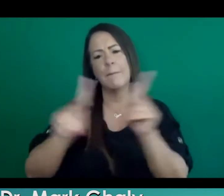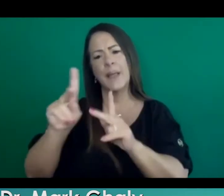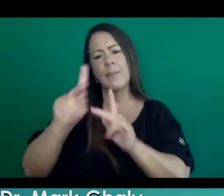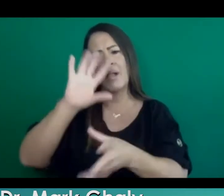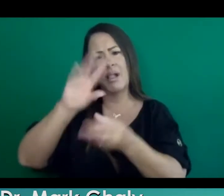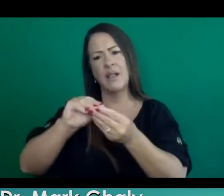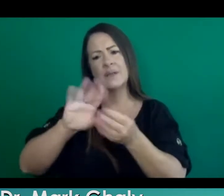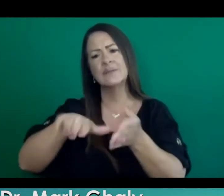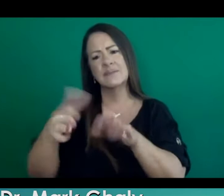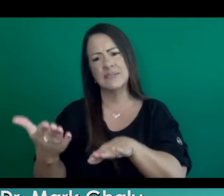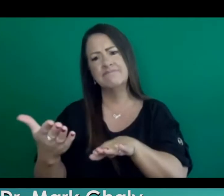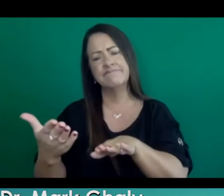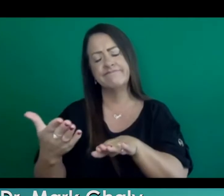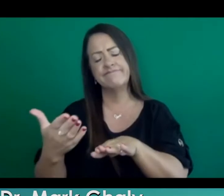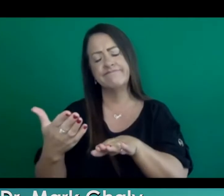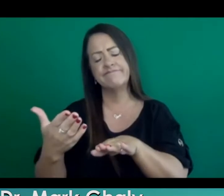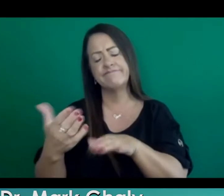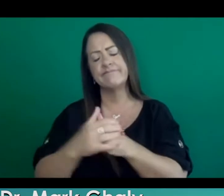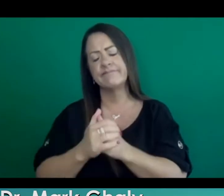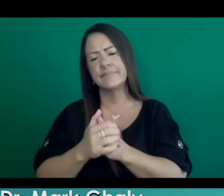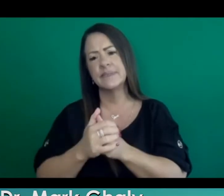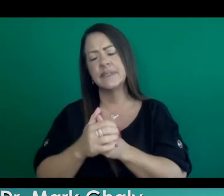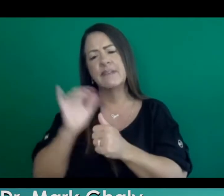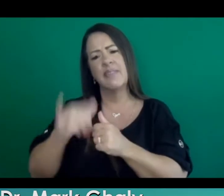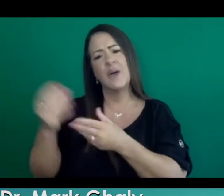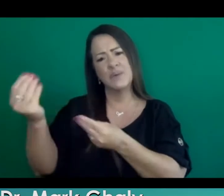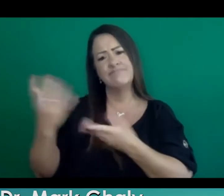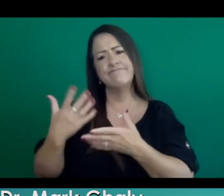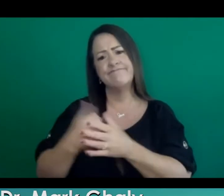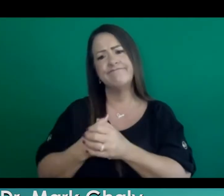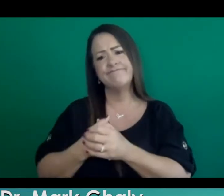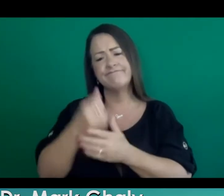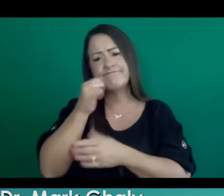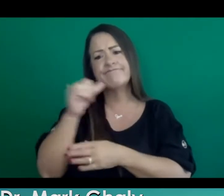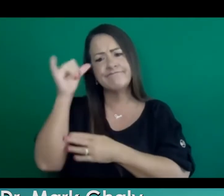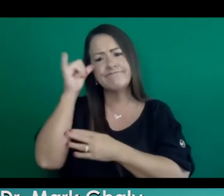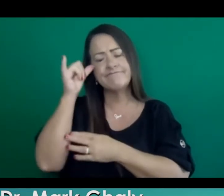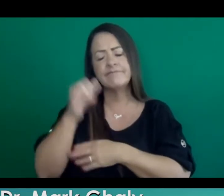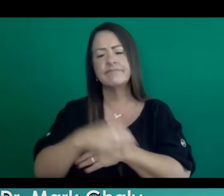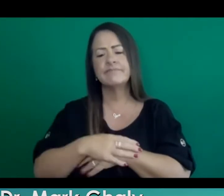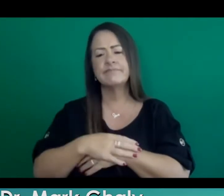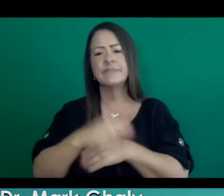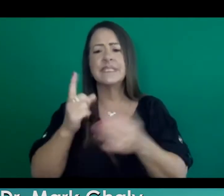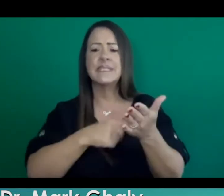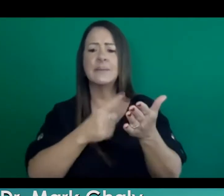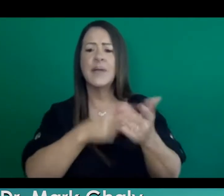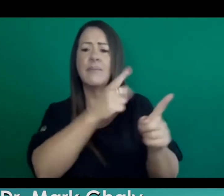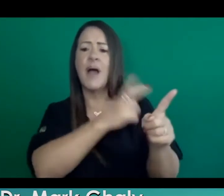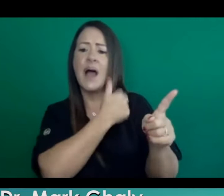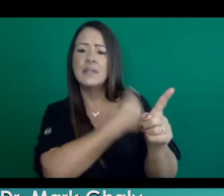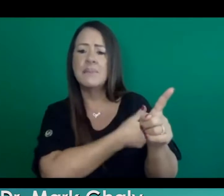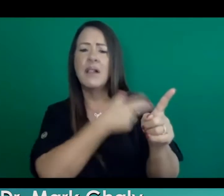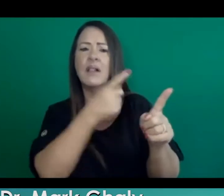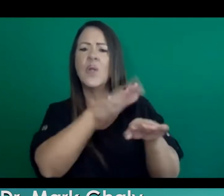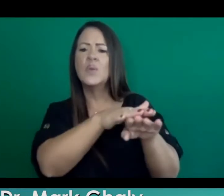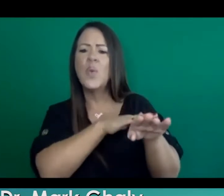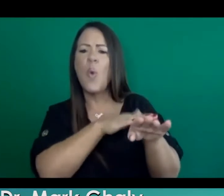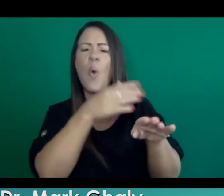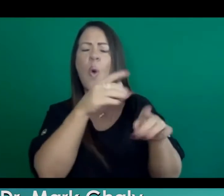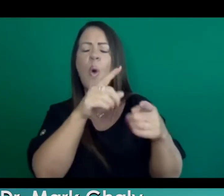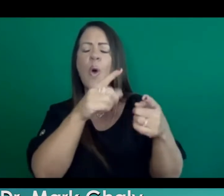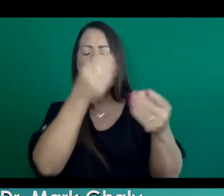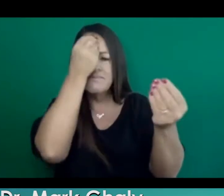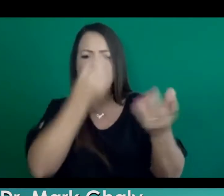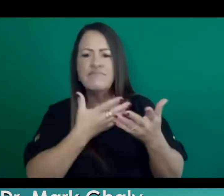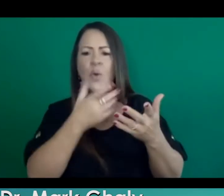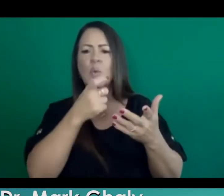are reported. They aren't necessarily deaths that happened just yesterday. Hospitals sometimes take a little time to report up the deaths